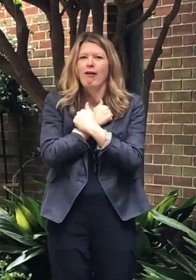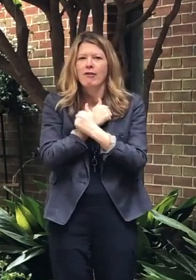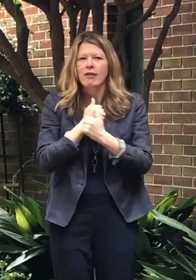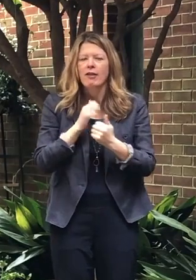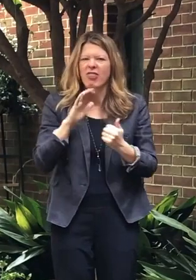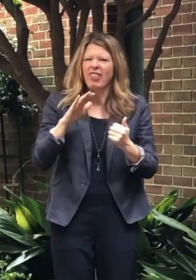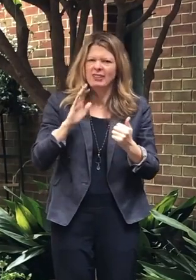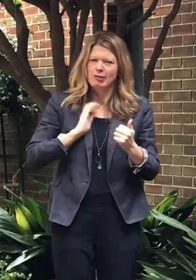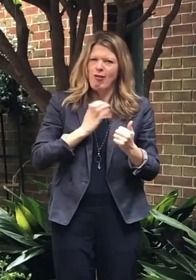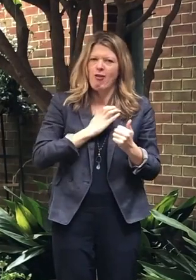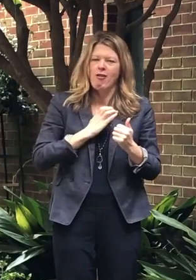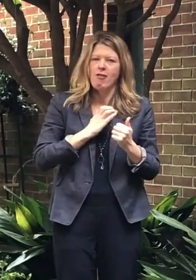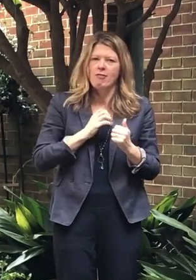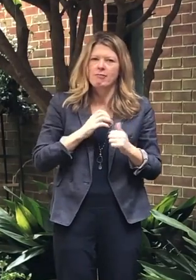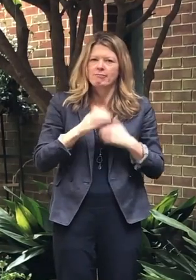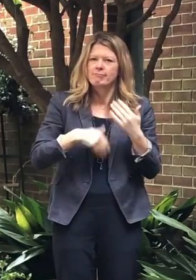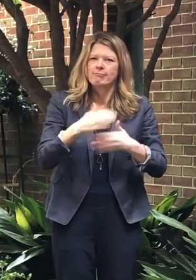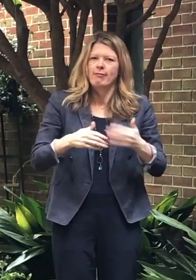Here ends the reading.